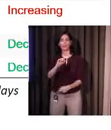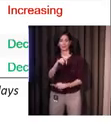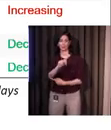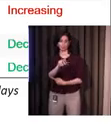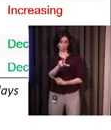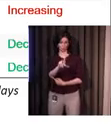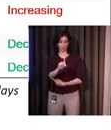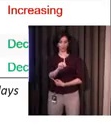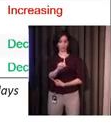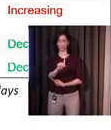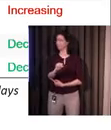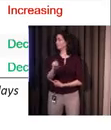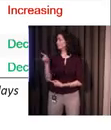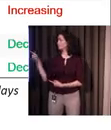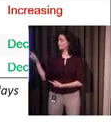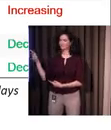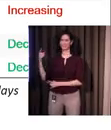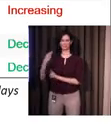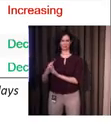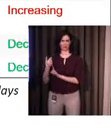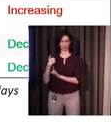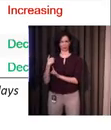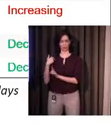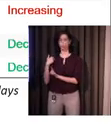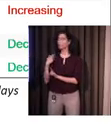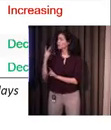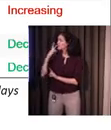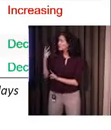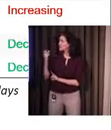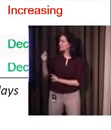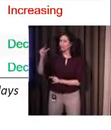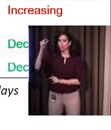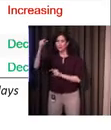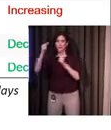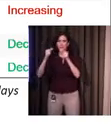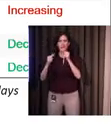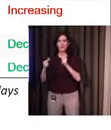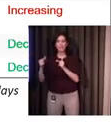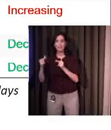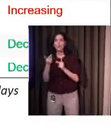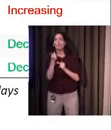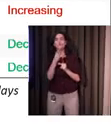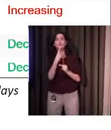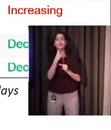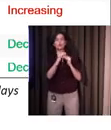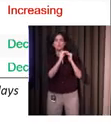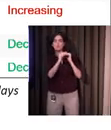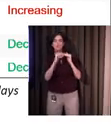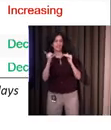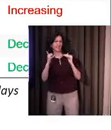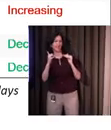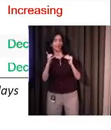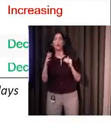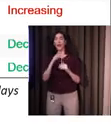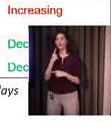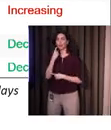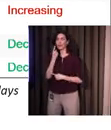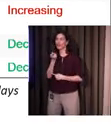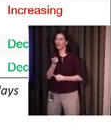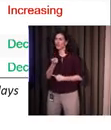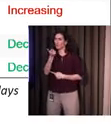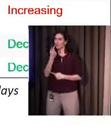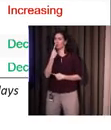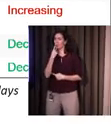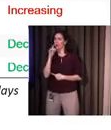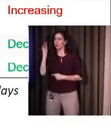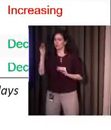30th, and you'll note that you see a lot of green and some plateaus and really a small amount of red on that schematic